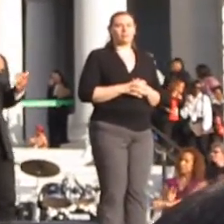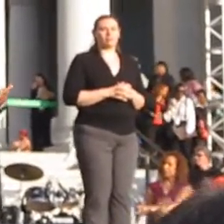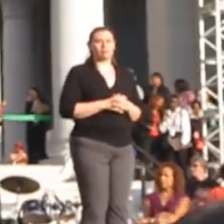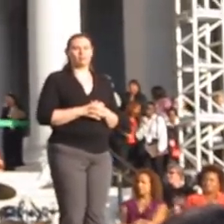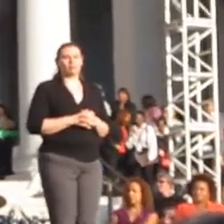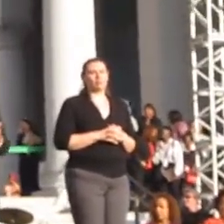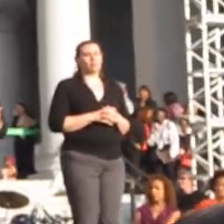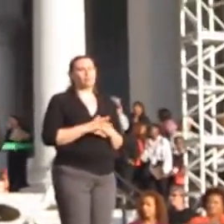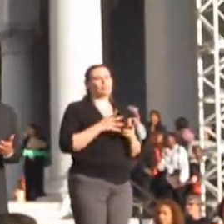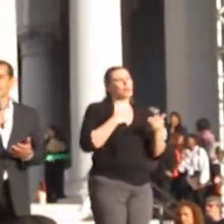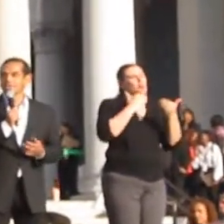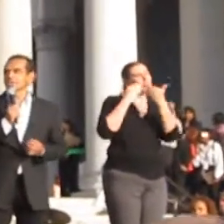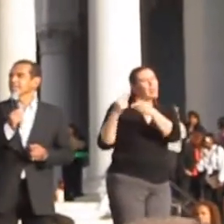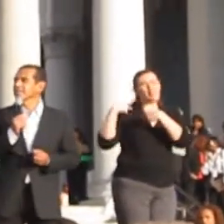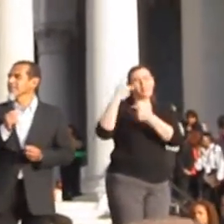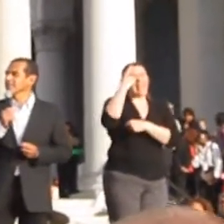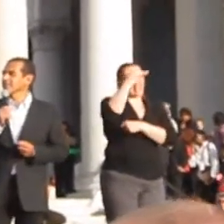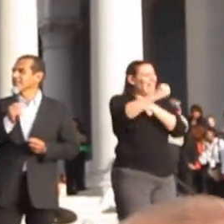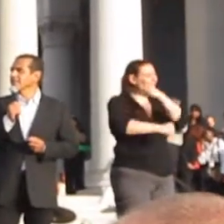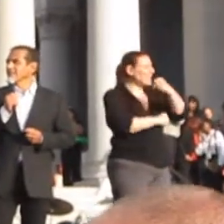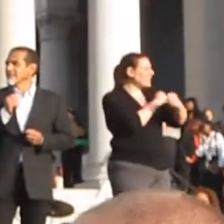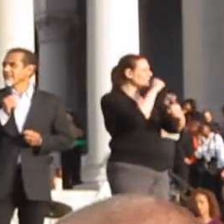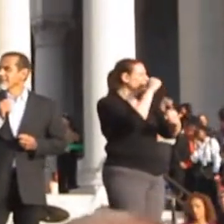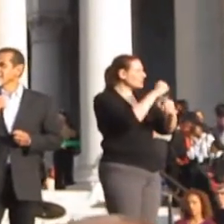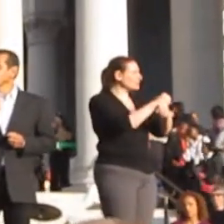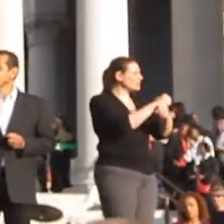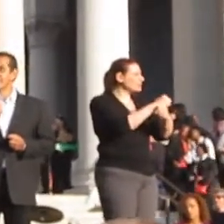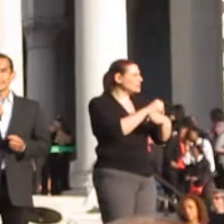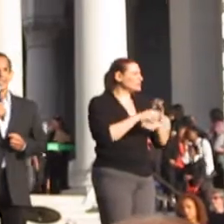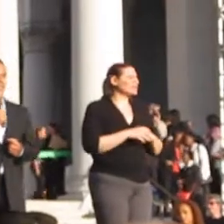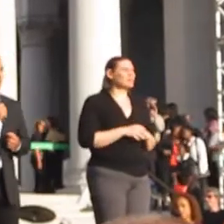I want to thank him for 8 years